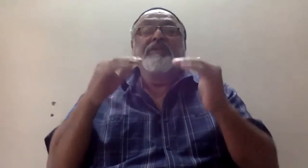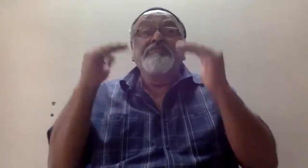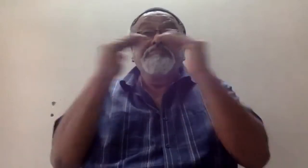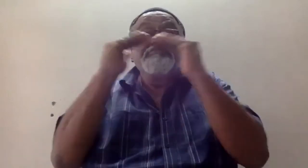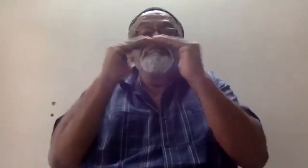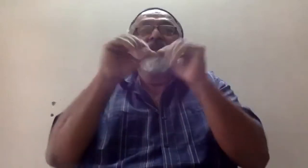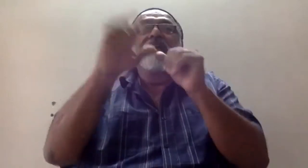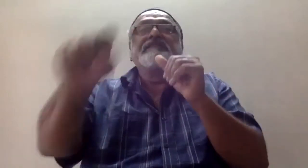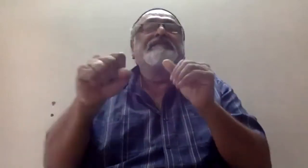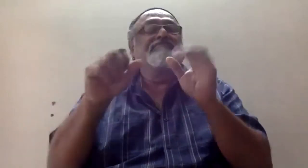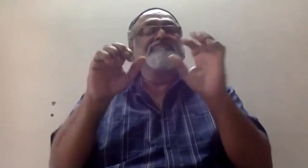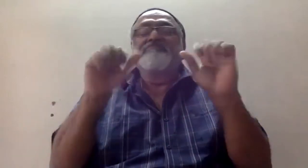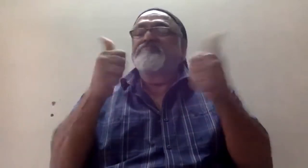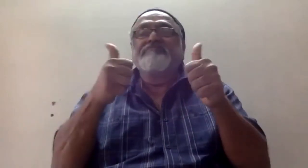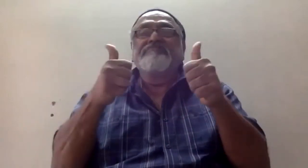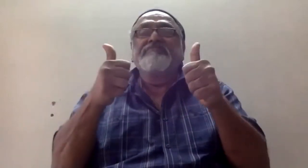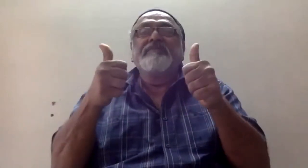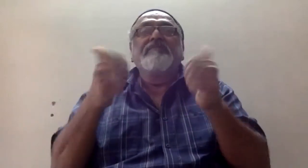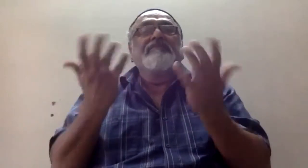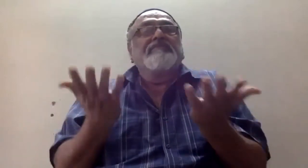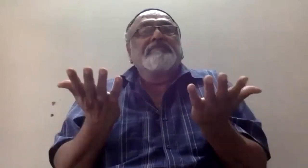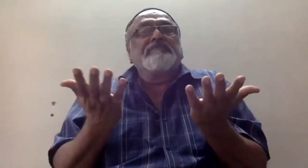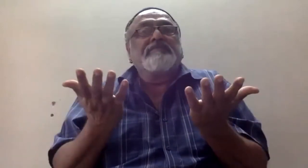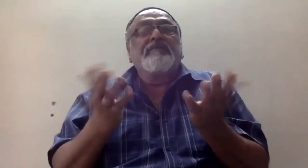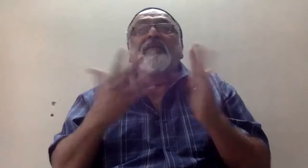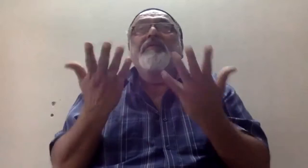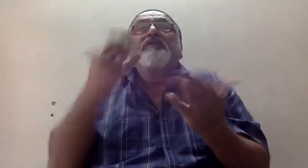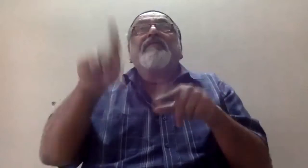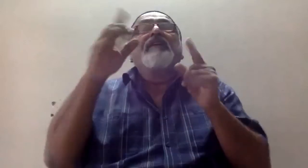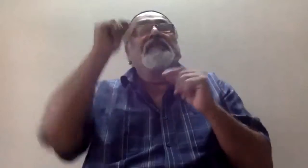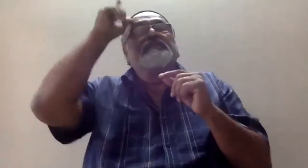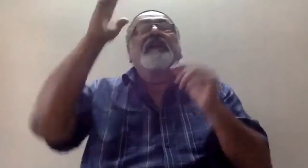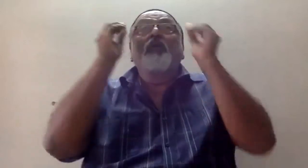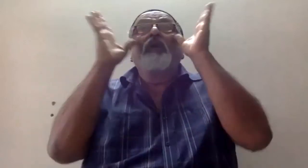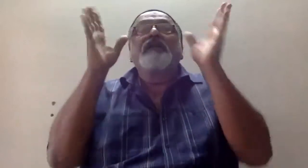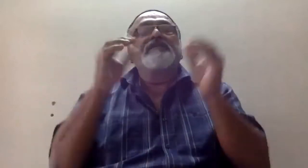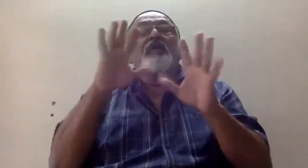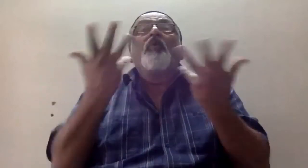implemented. Perhaps the knowledge or the awareness did not exist when it was being implemented.